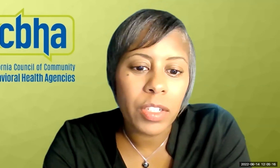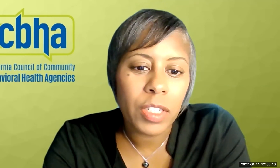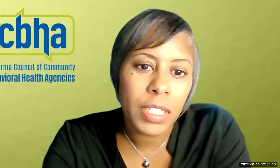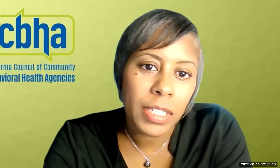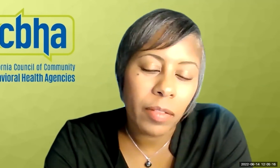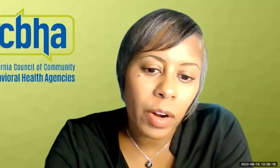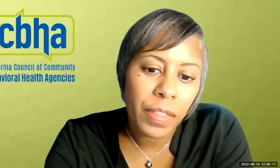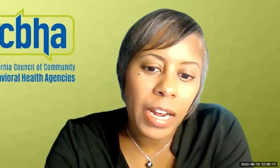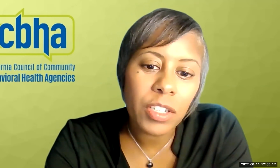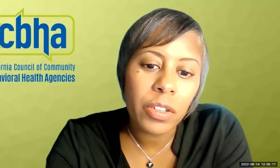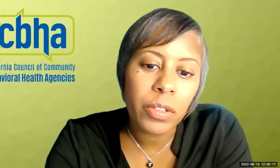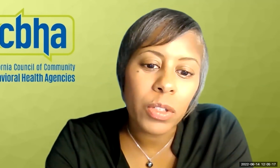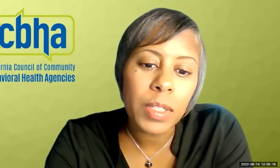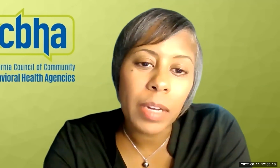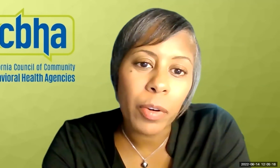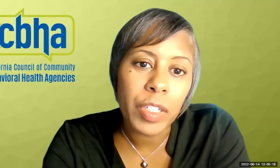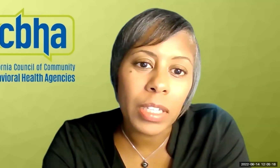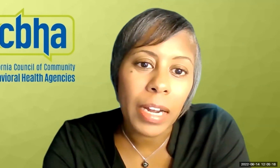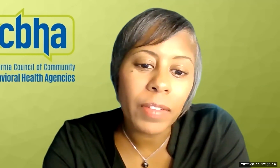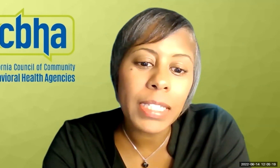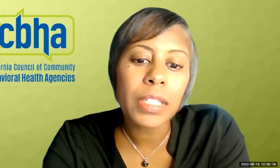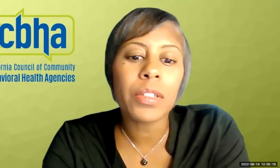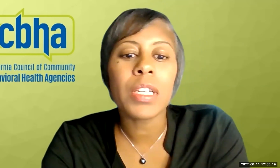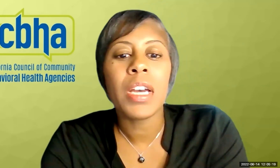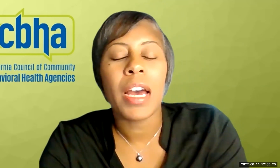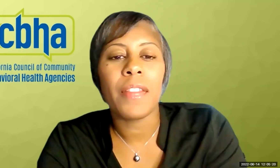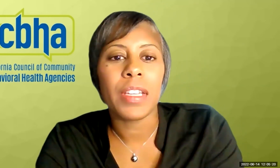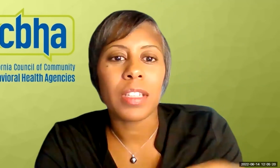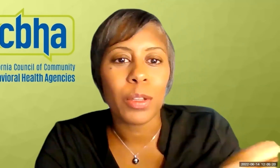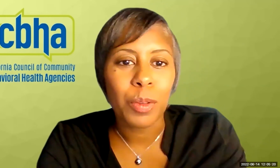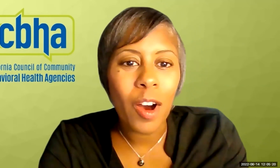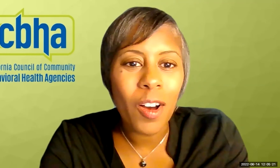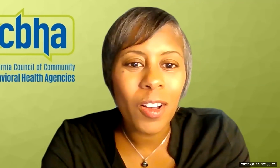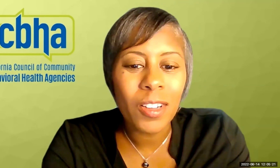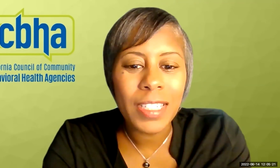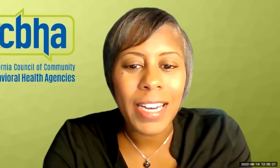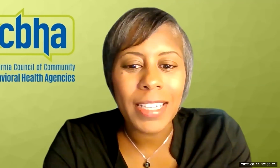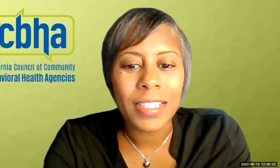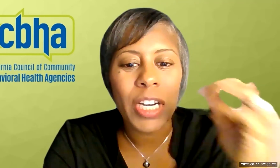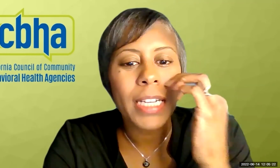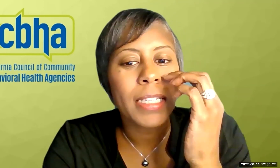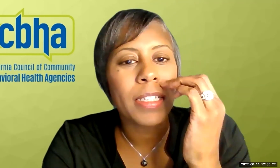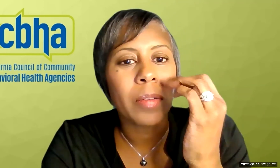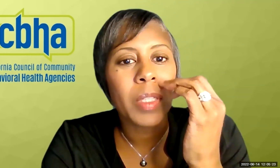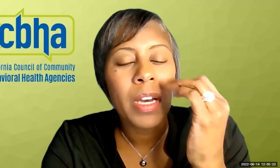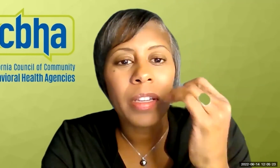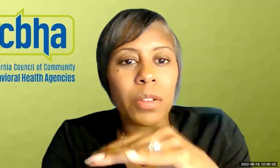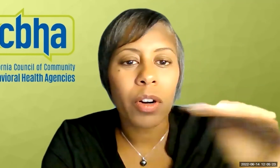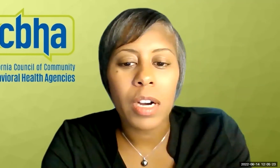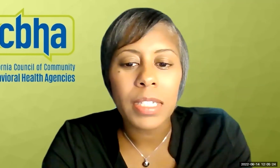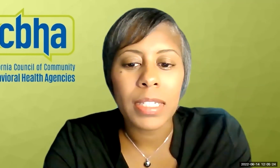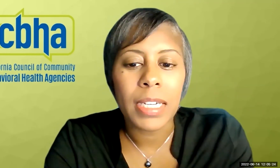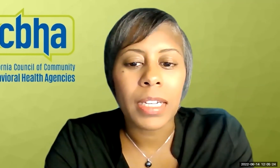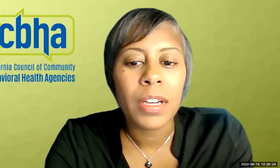member agencies that have run the National Suicide Prevention Lifeline Centers. And these include calls, text, and chat systems. These